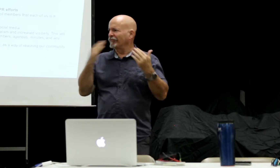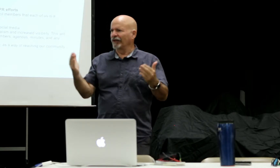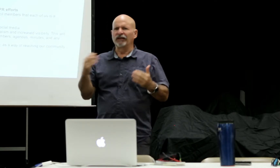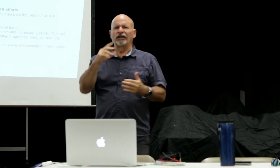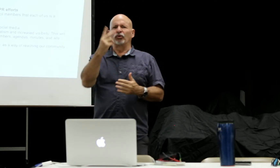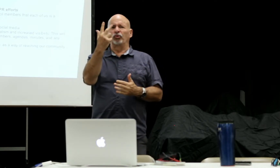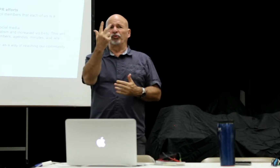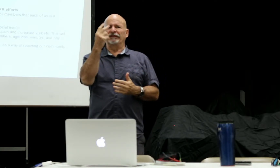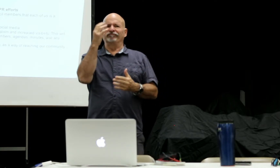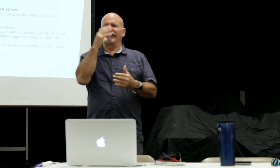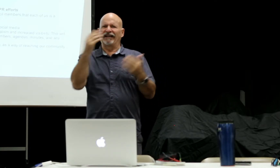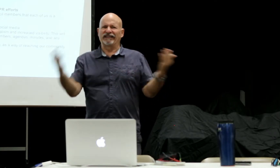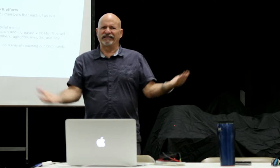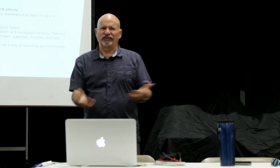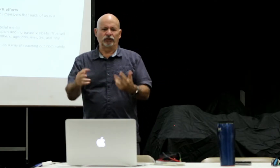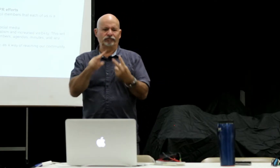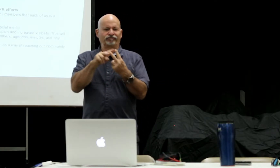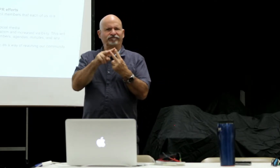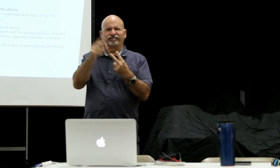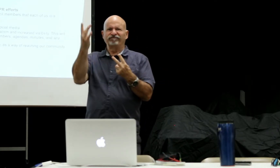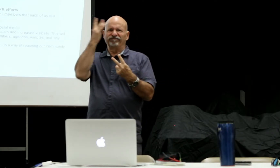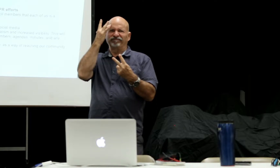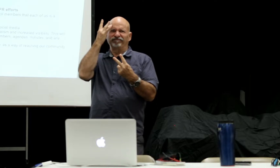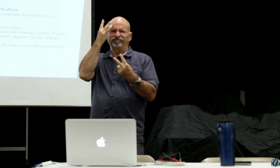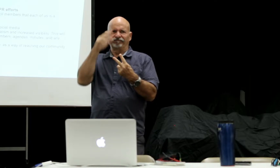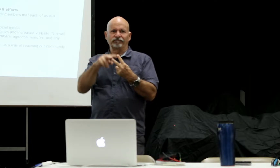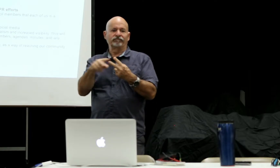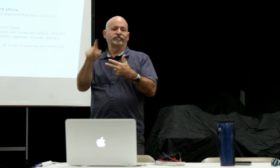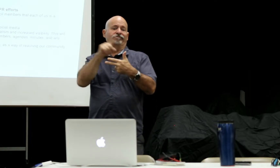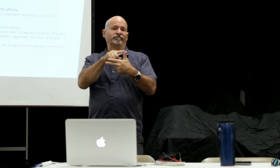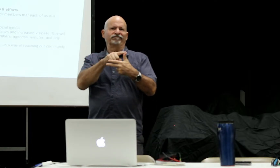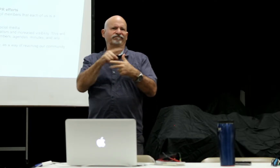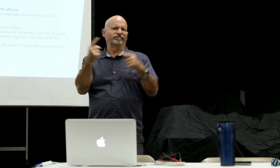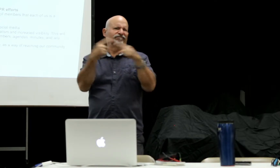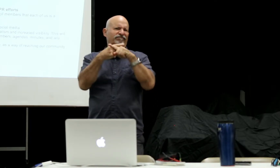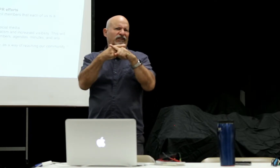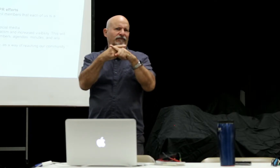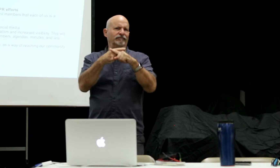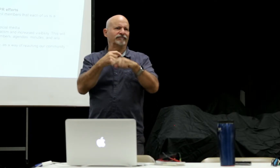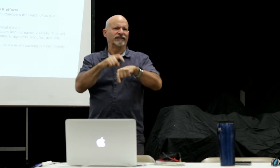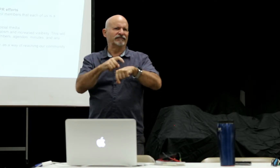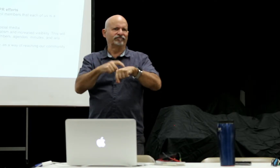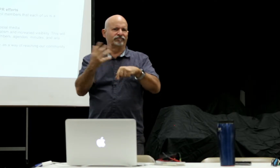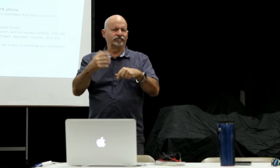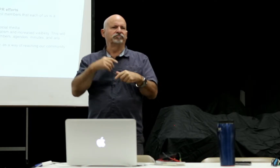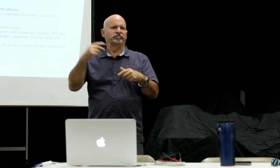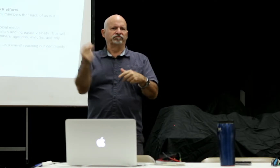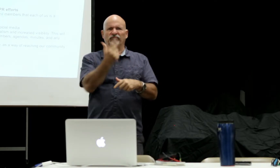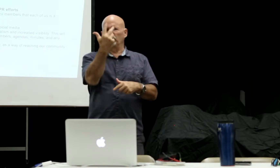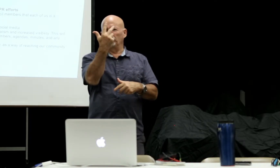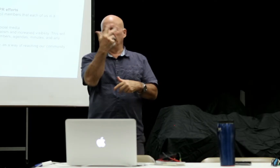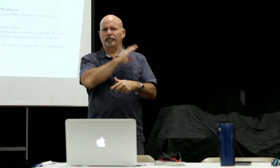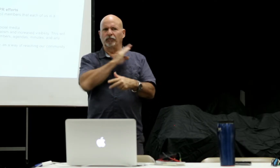is important to include all the diversity. We have 2 members that are sick and 1 who had a previous time commitment, so